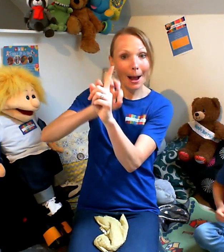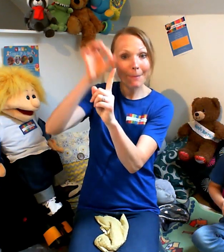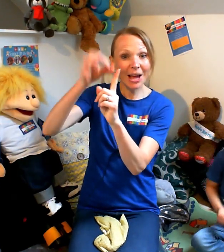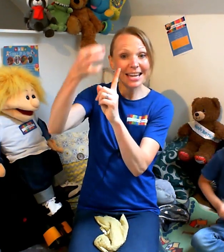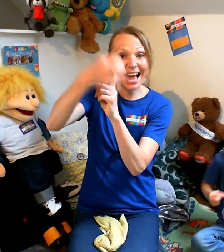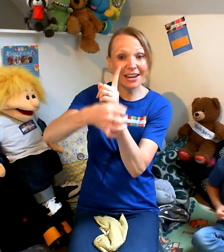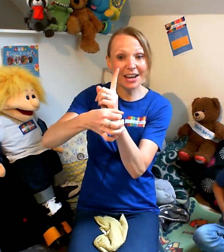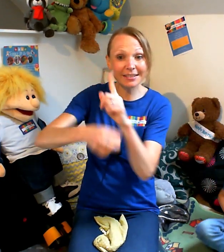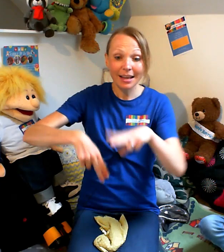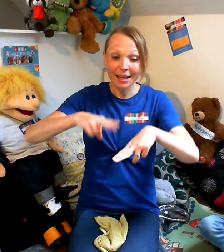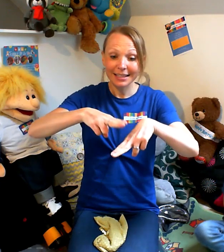Bananas!